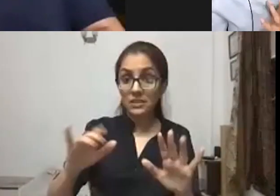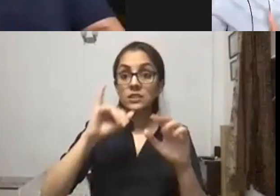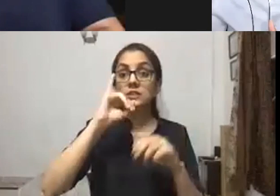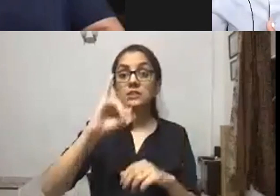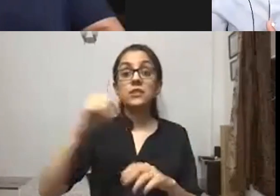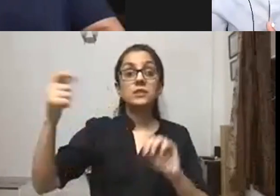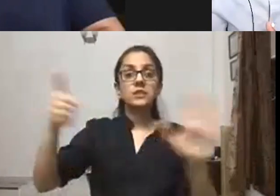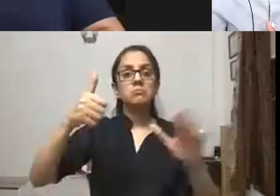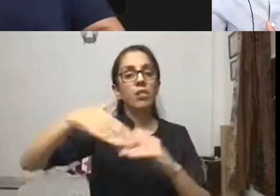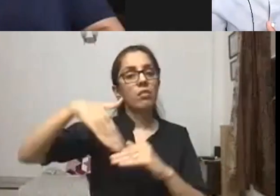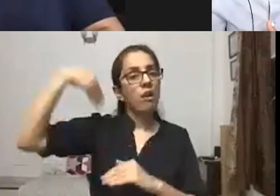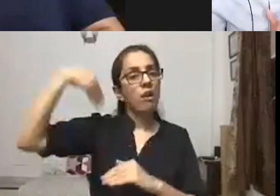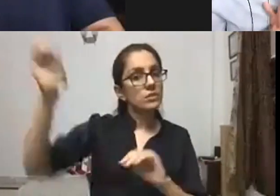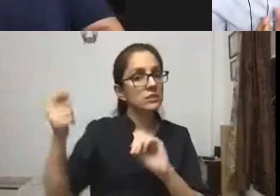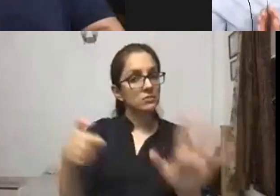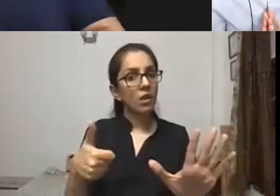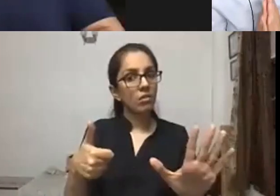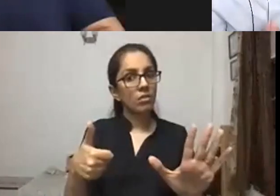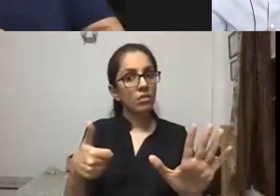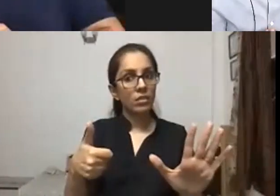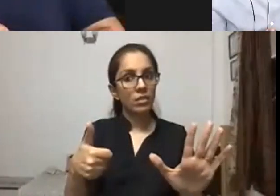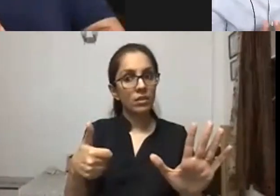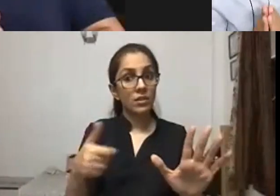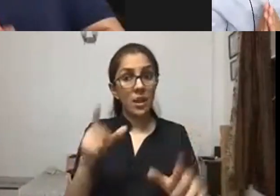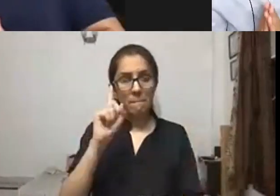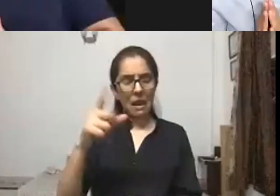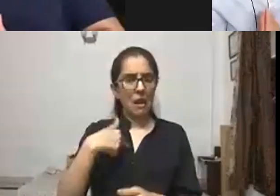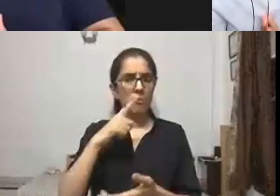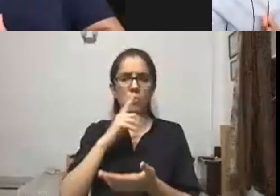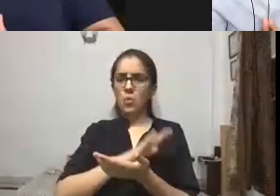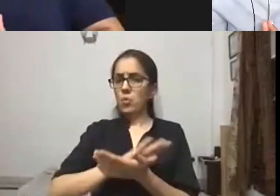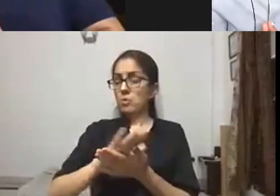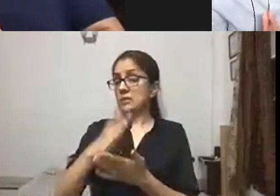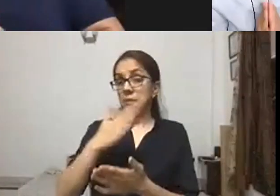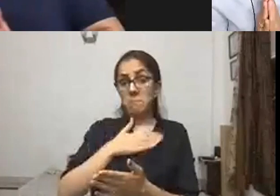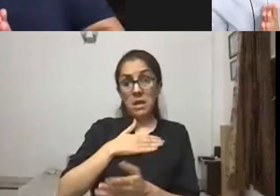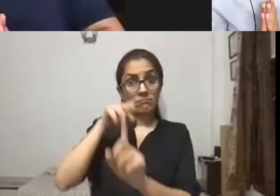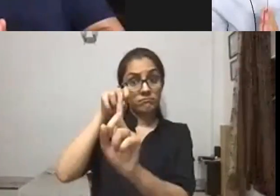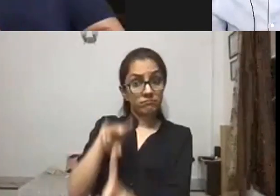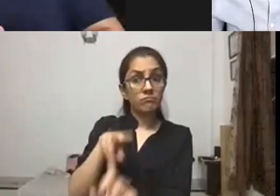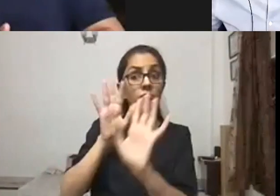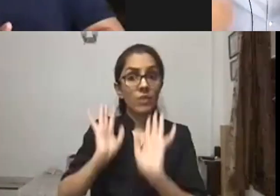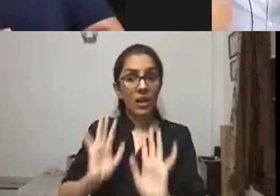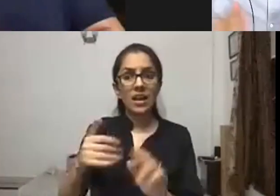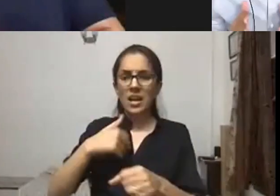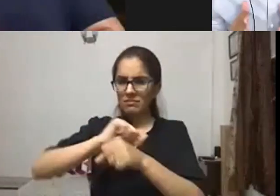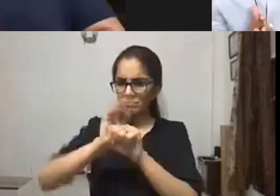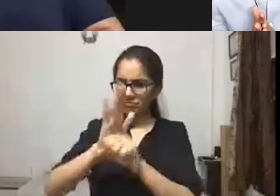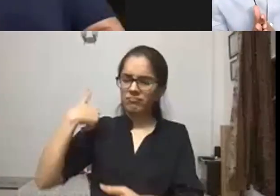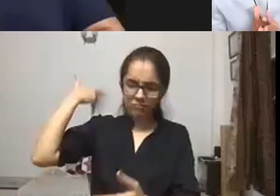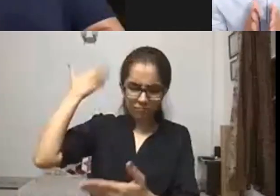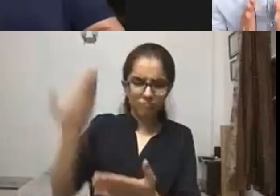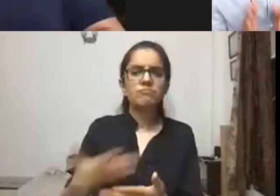6 months. But honestly, I want to give you my opinion here. We have been working with COVID for a long time